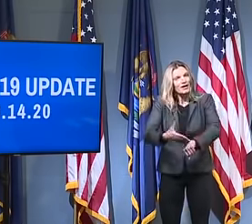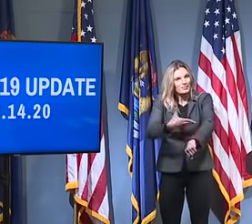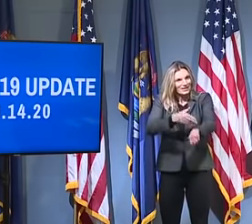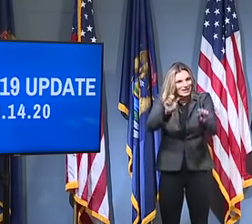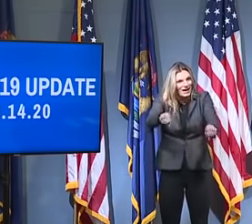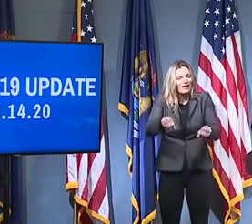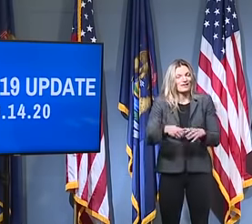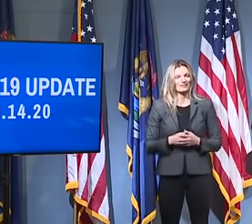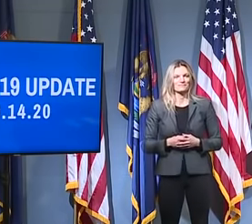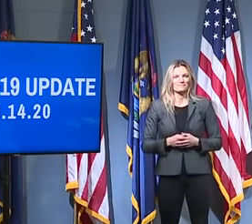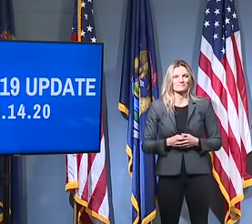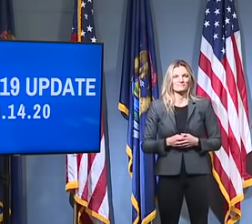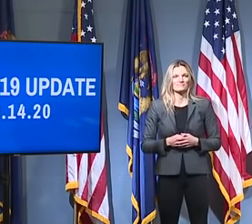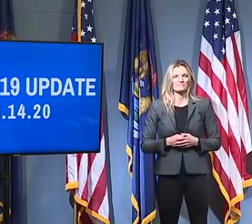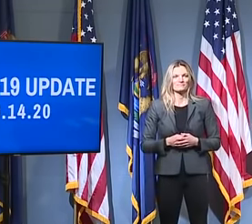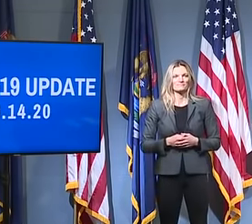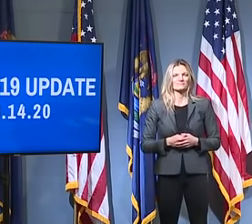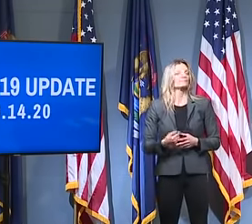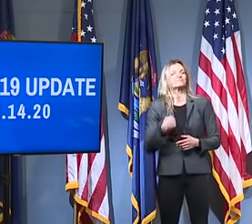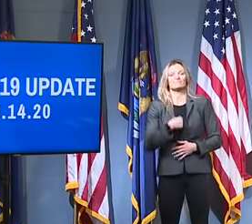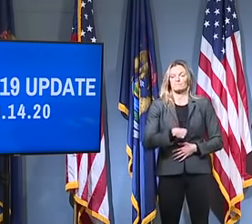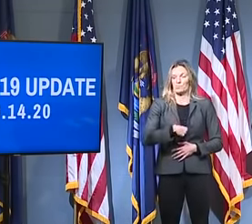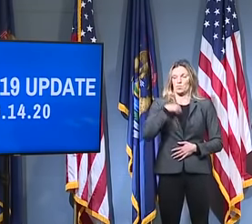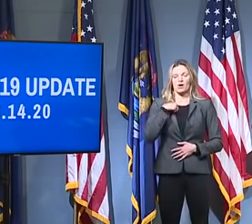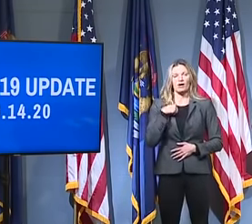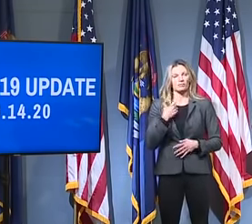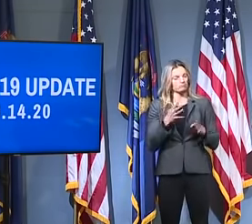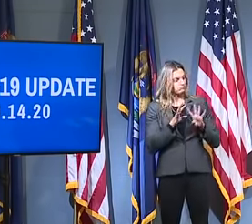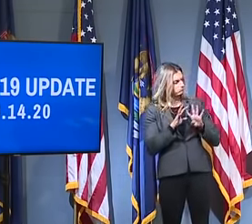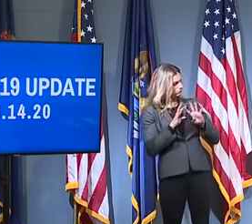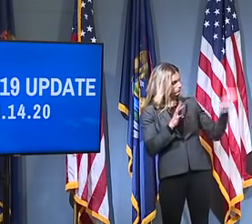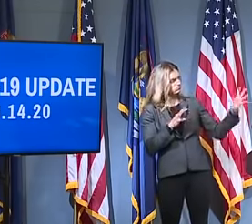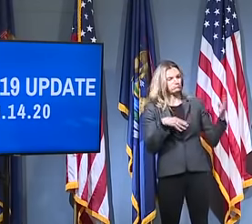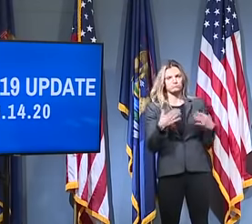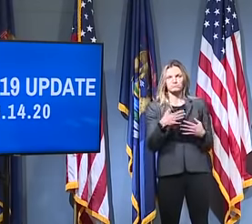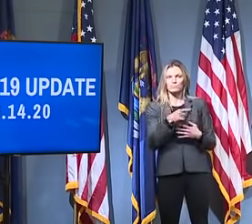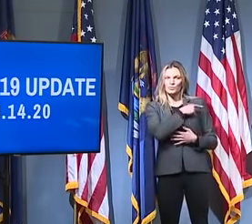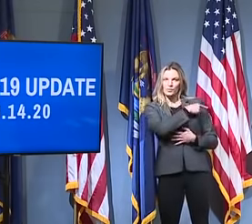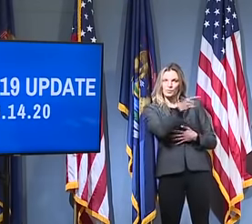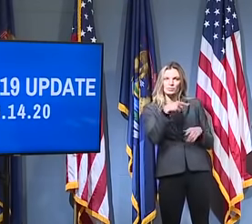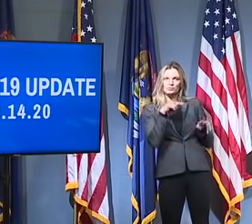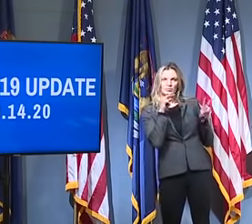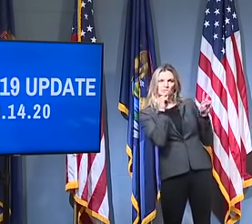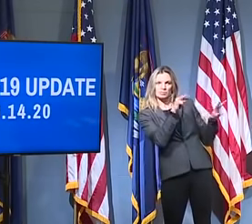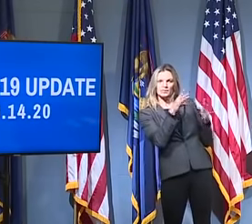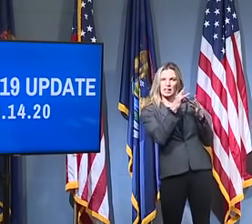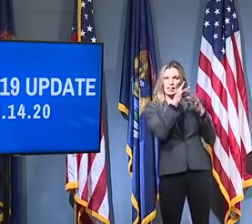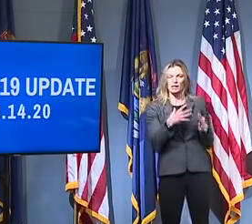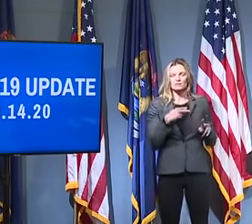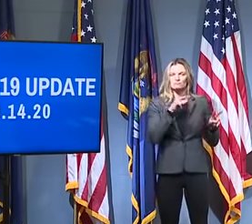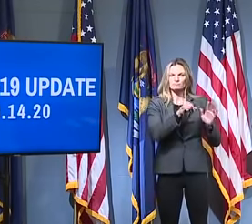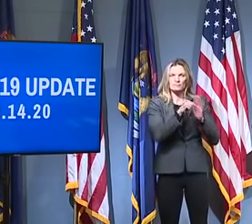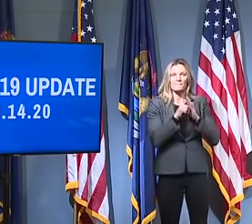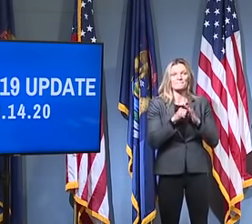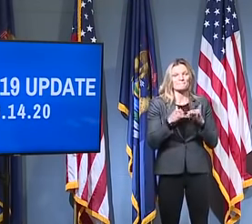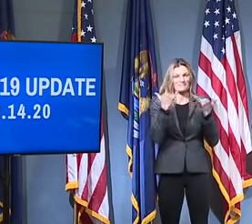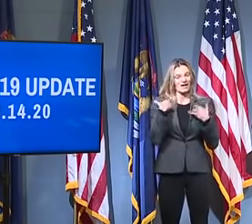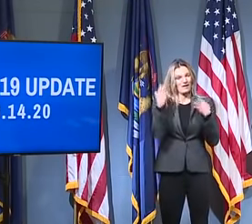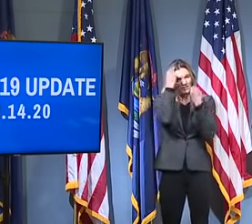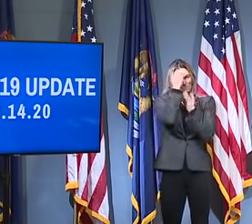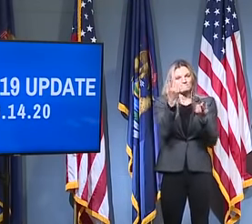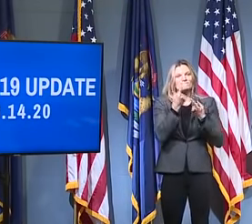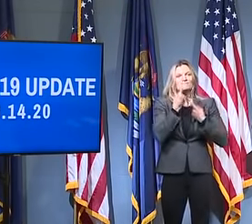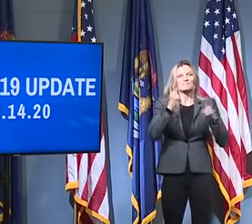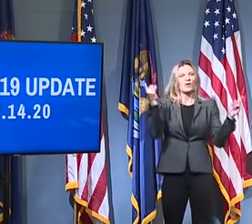why I'm proud to stand here alongside these tremendous leaders as we announce the My Mask Aid